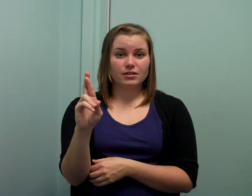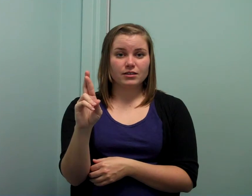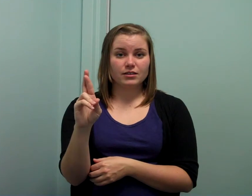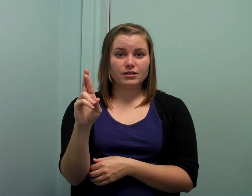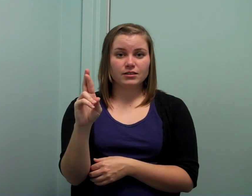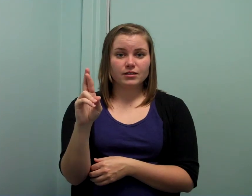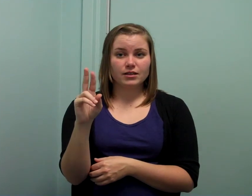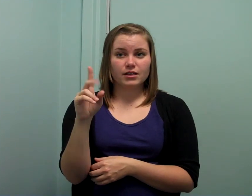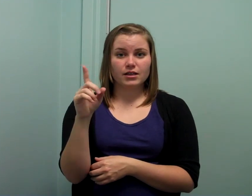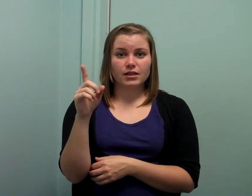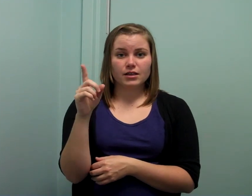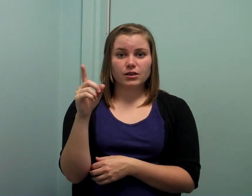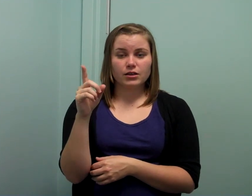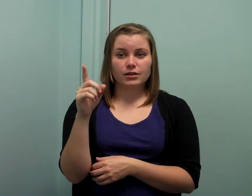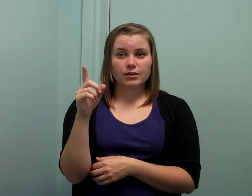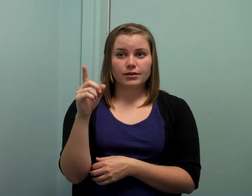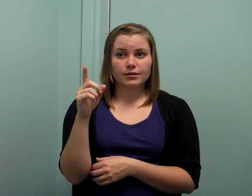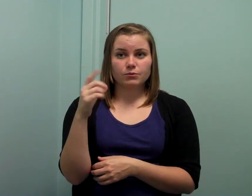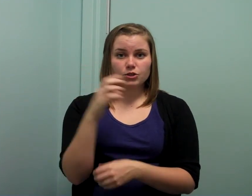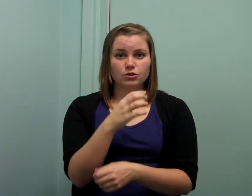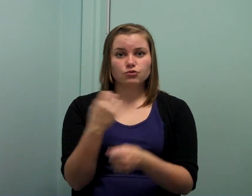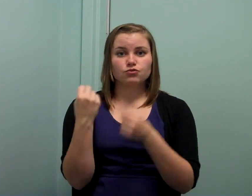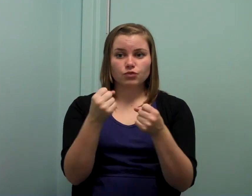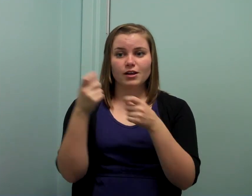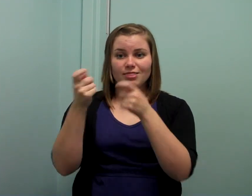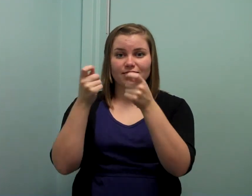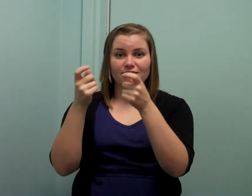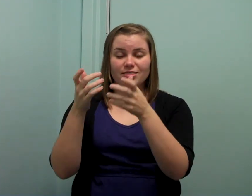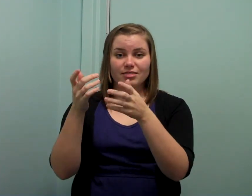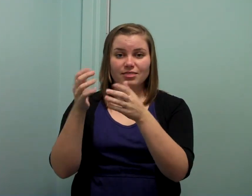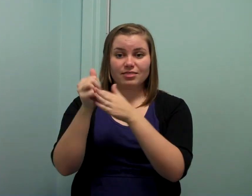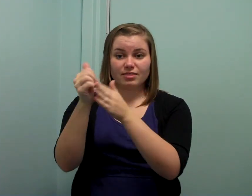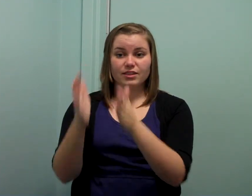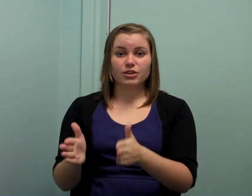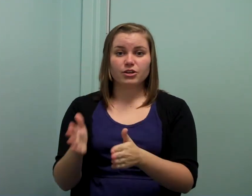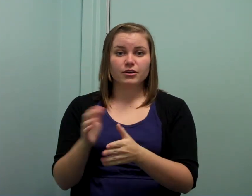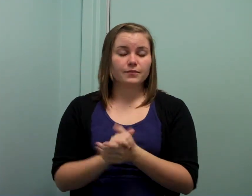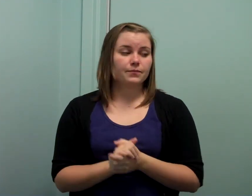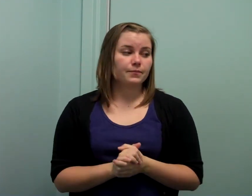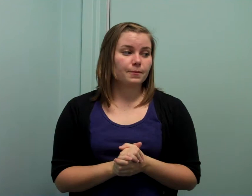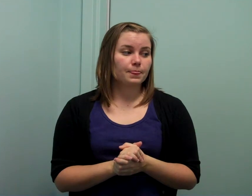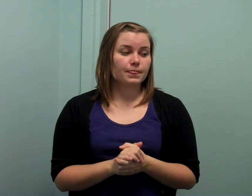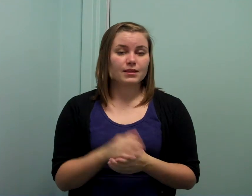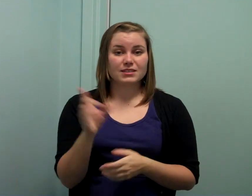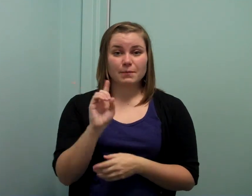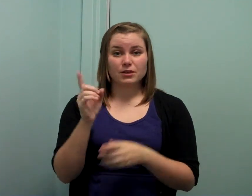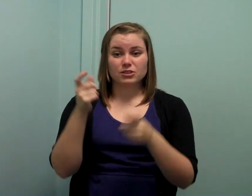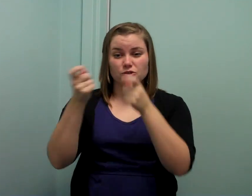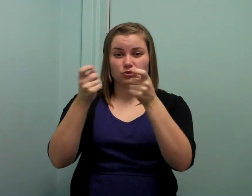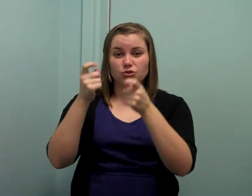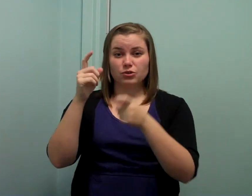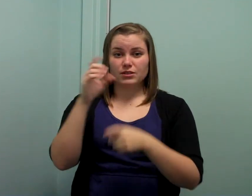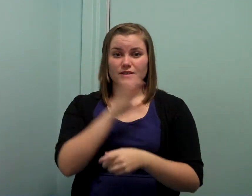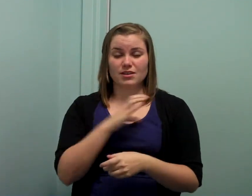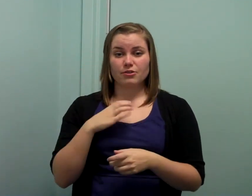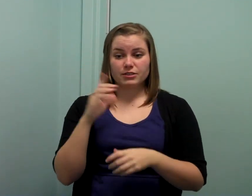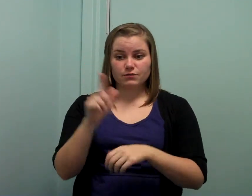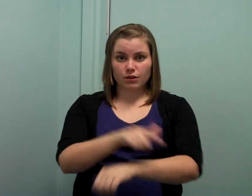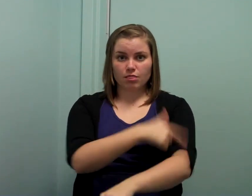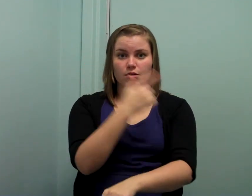dominance, the Democrats have controlled Congress, or had controlled Congress, for a rather long period of time. The last stretch was some